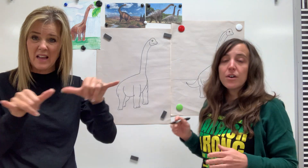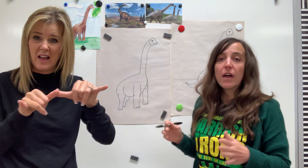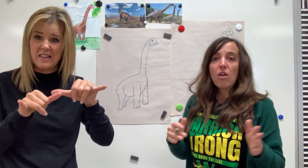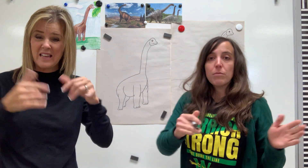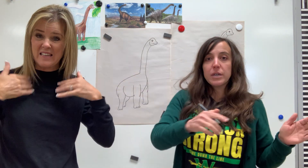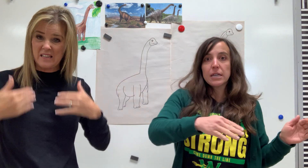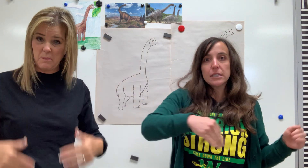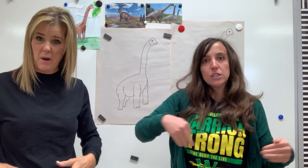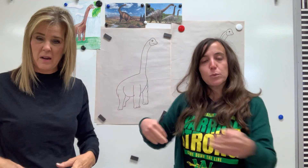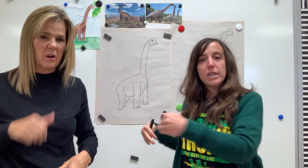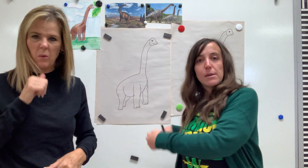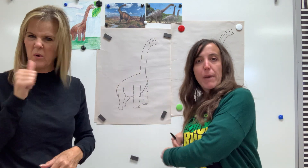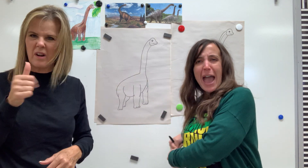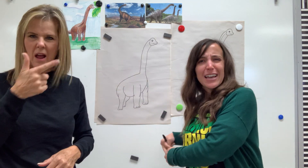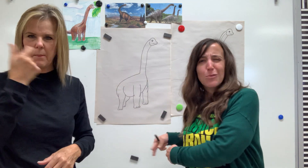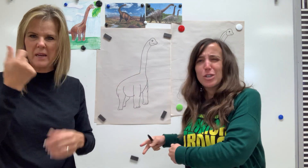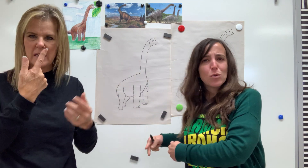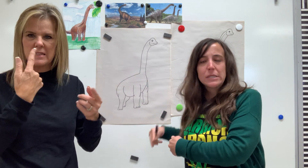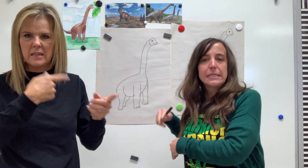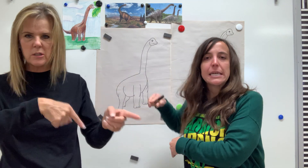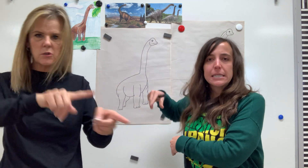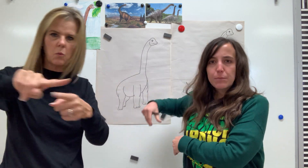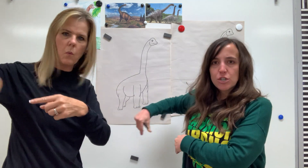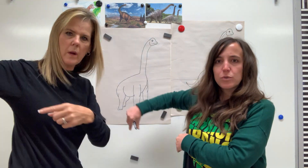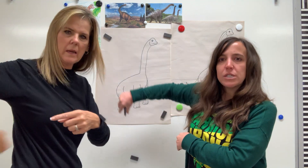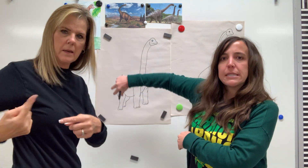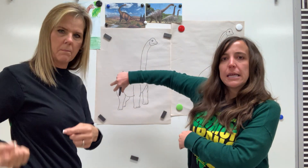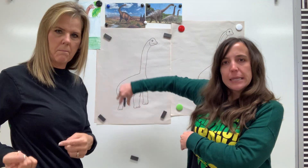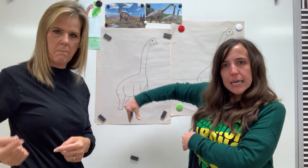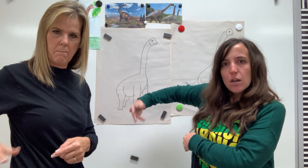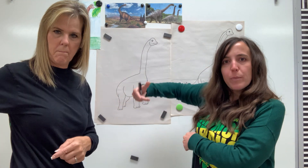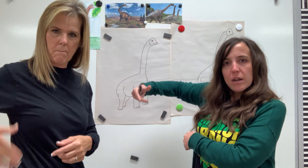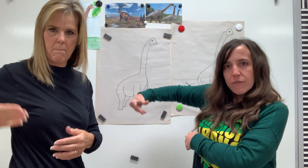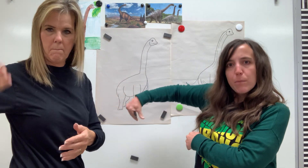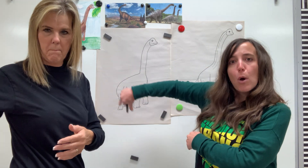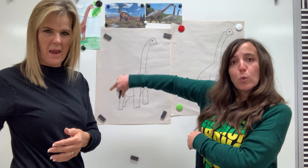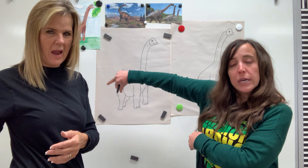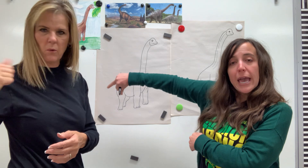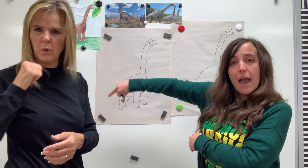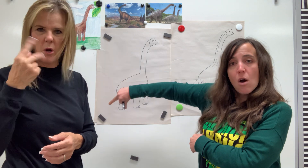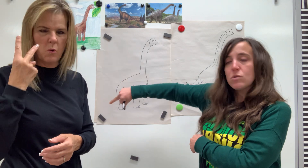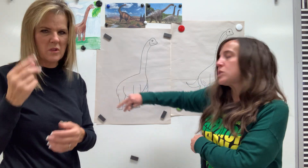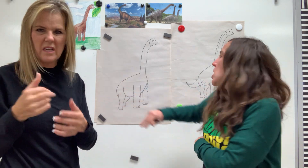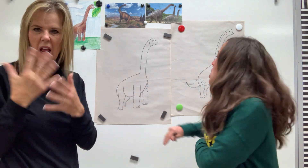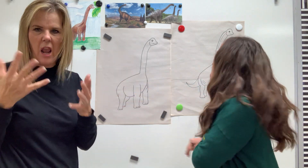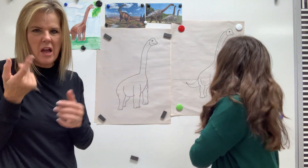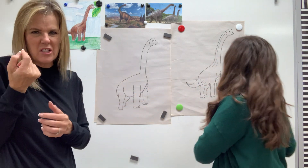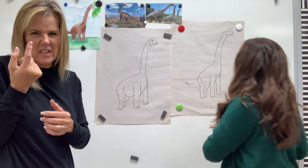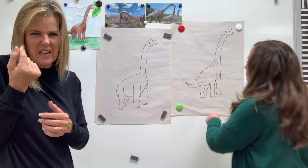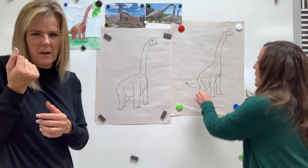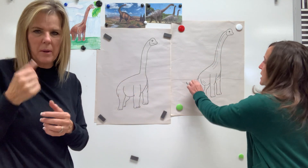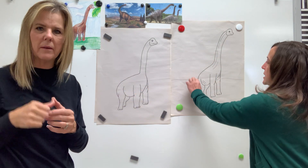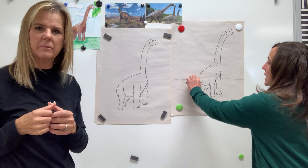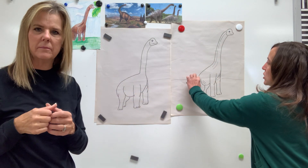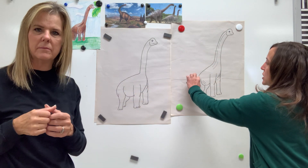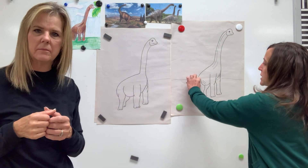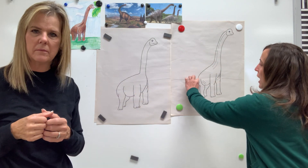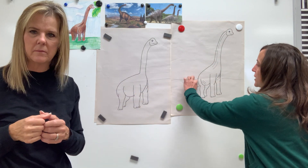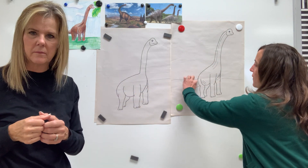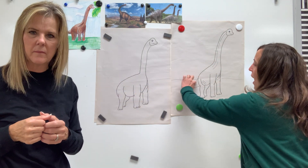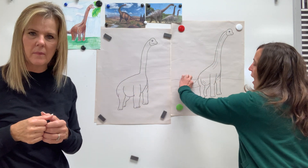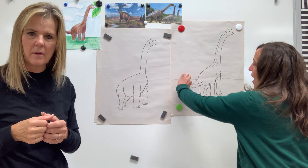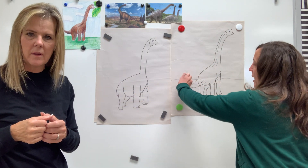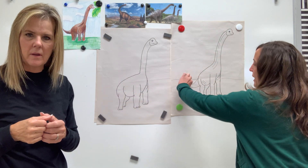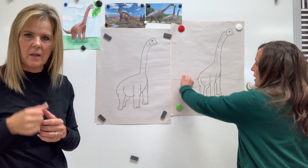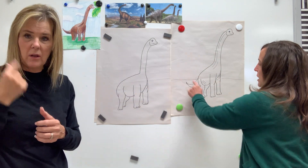make our tail that long because it's swinging back and we don't see as much. We just see a little bit of it poking out. So, and it looks